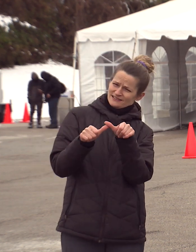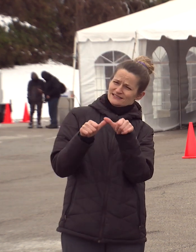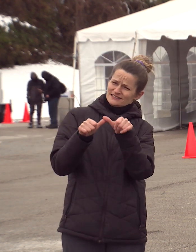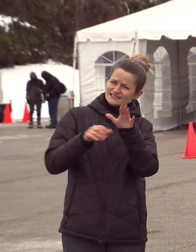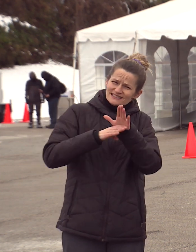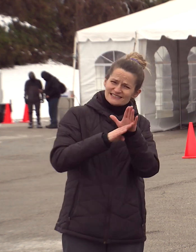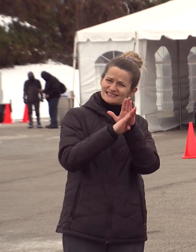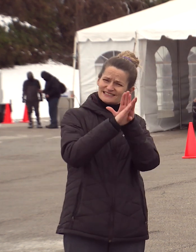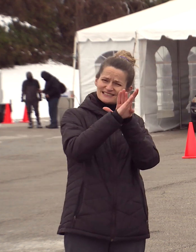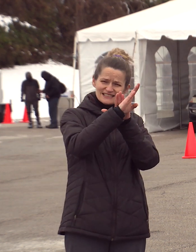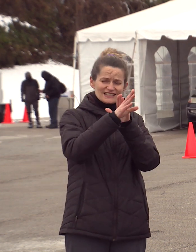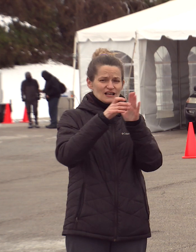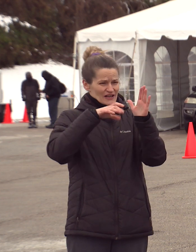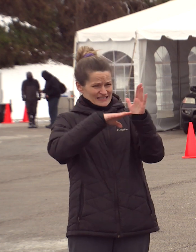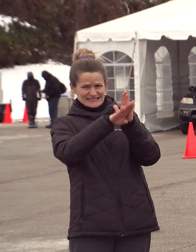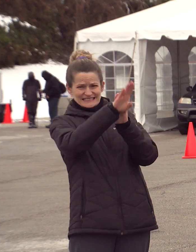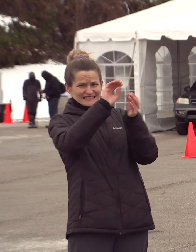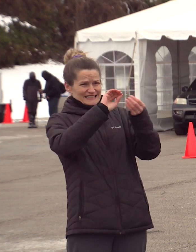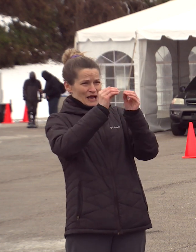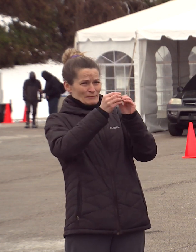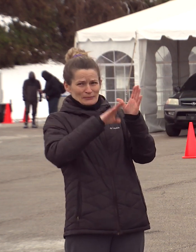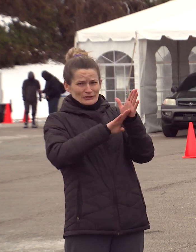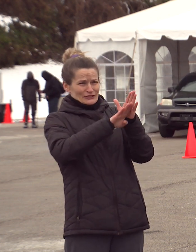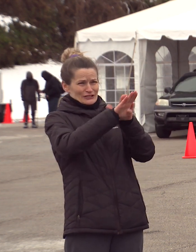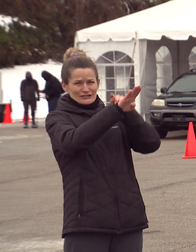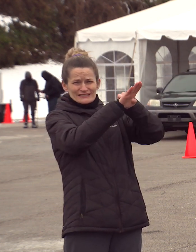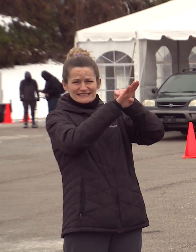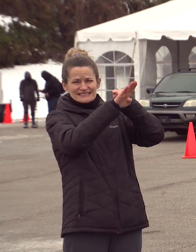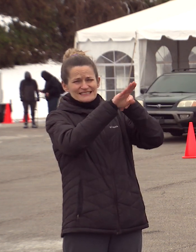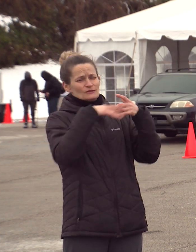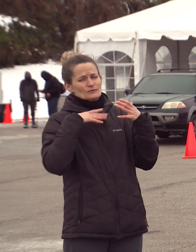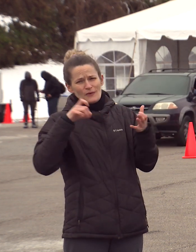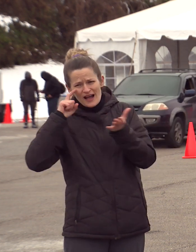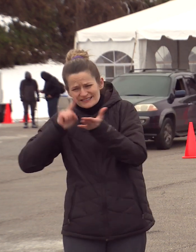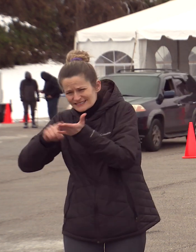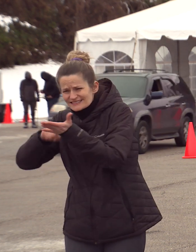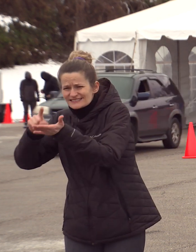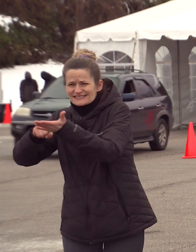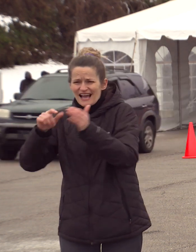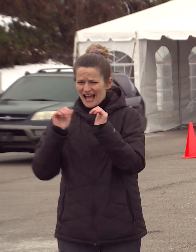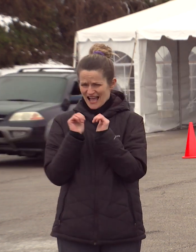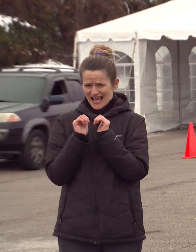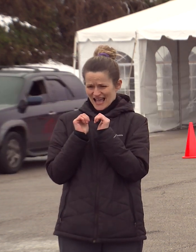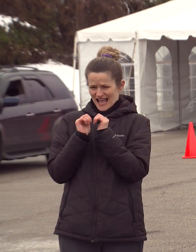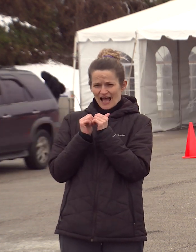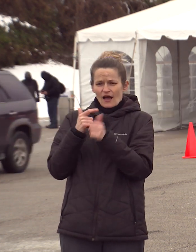explore an indoor vaccine passport. The health department will be again